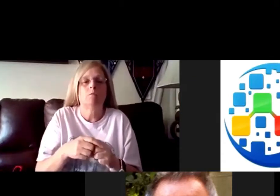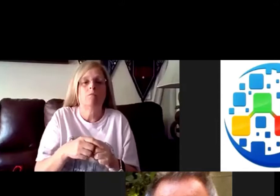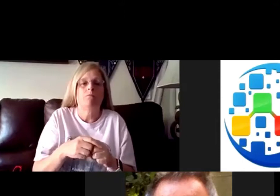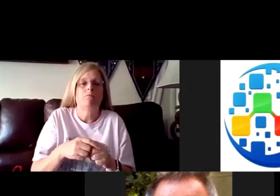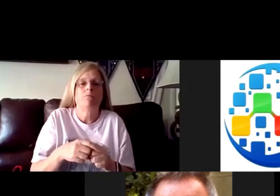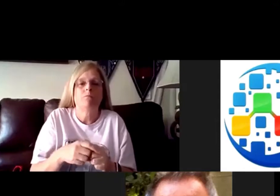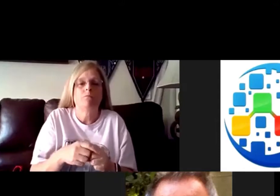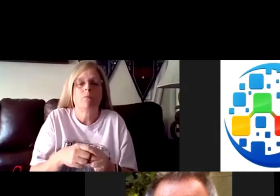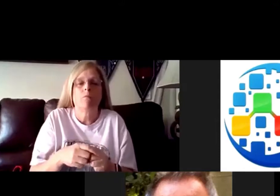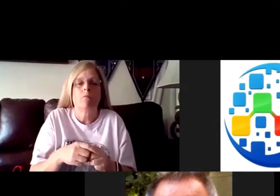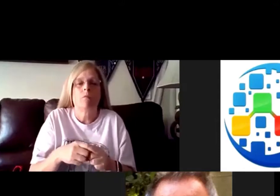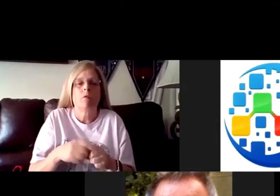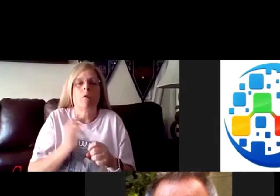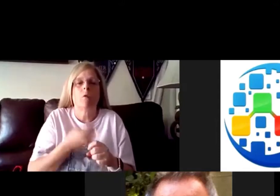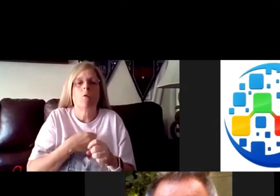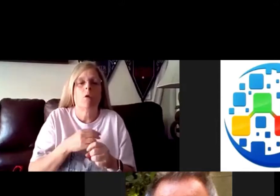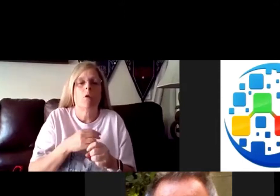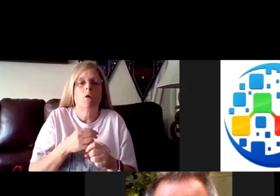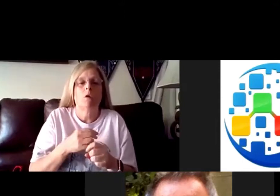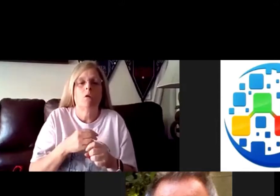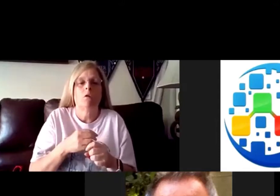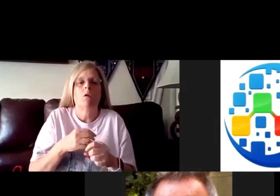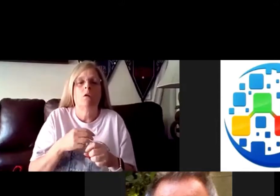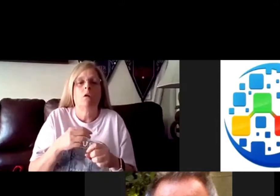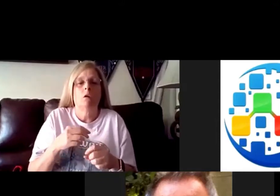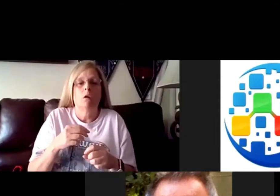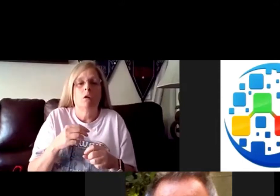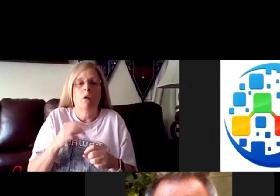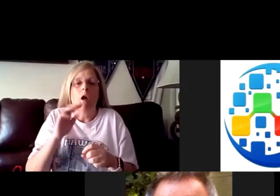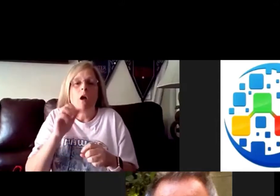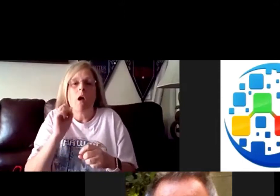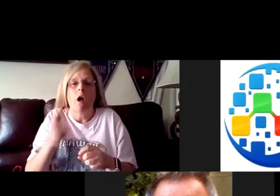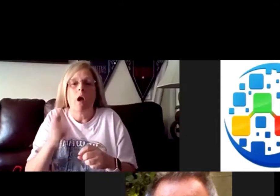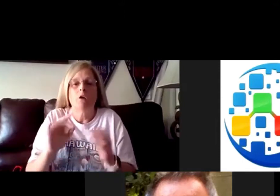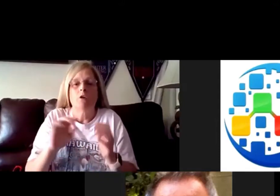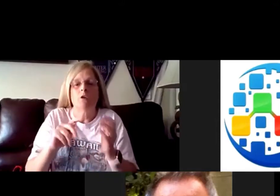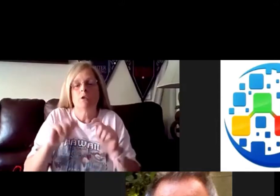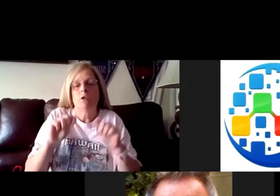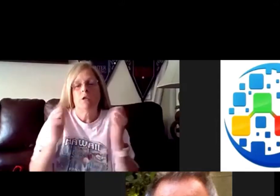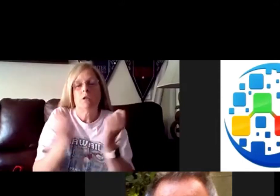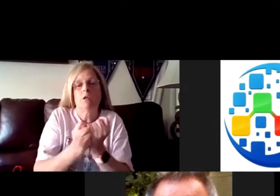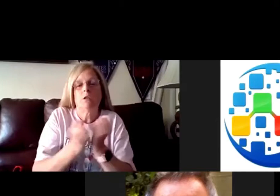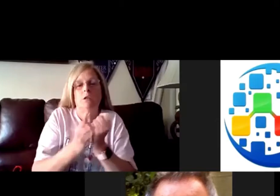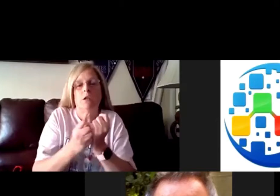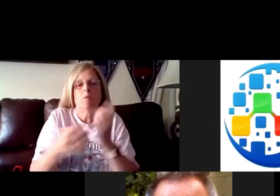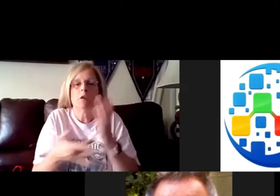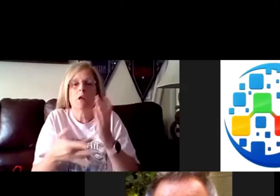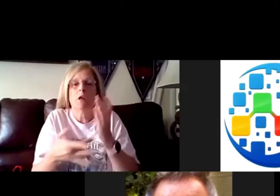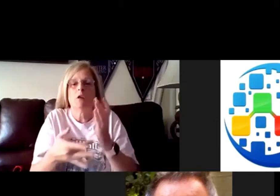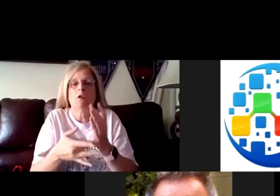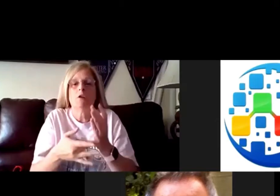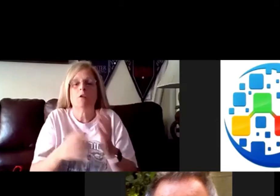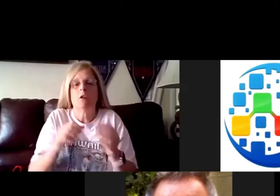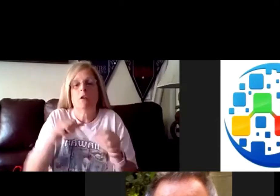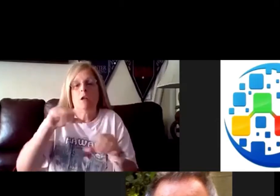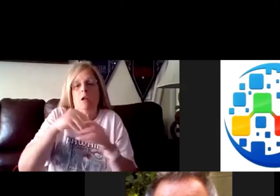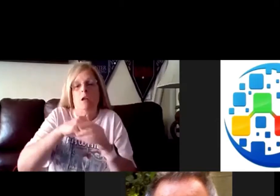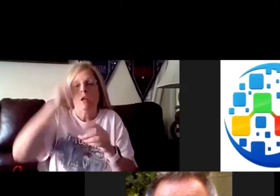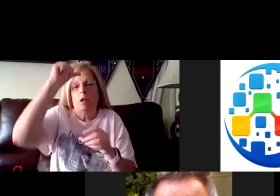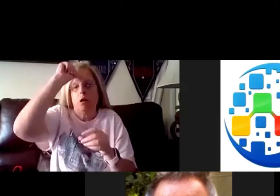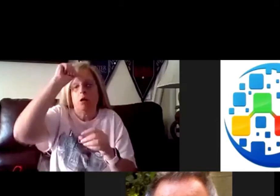to Onpassive, to Ash Mufareh and his team of technicians in India, which are about 600 strong right